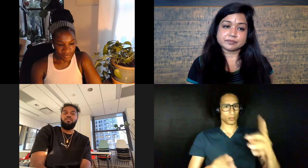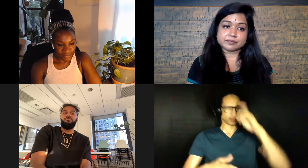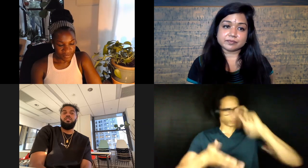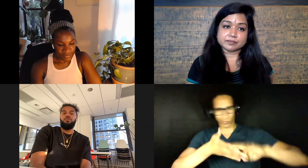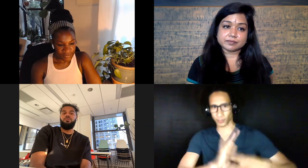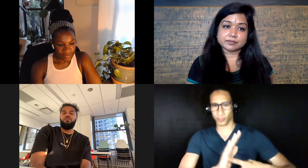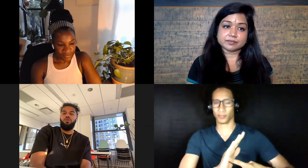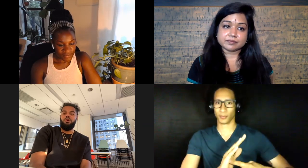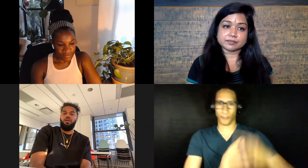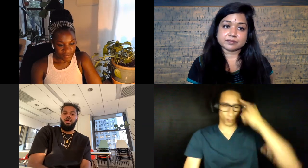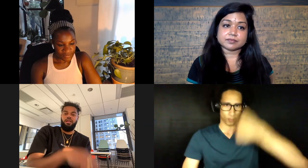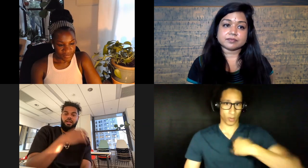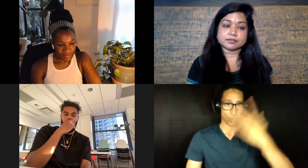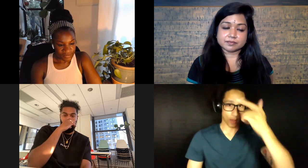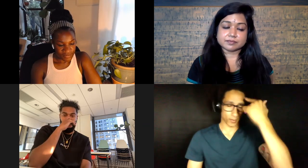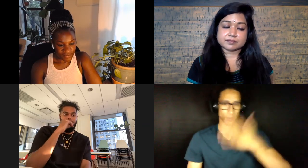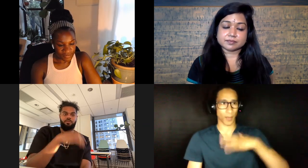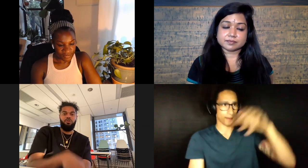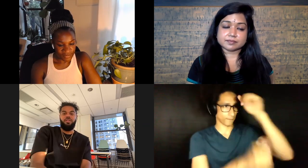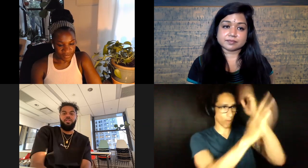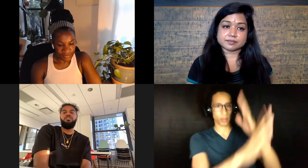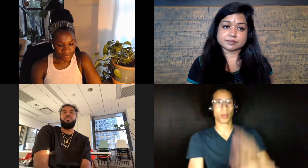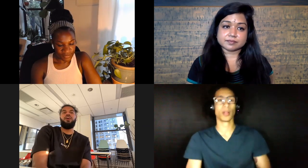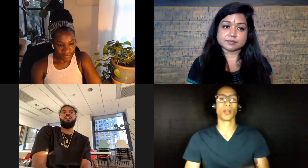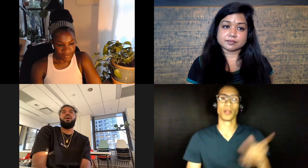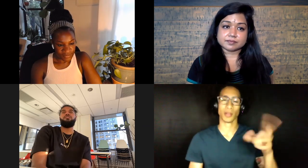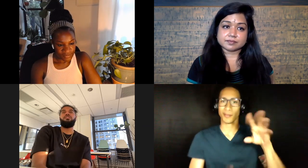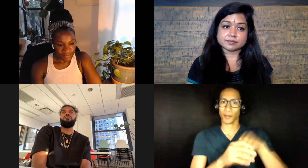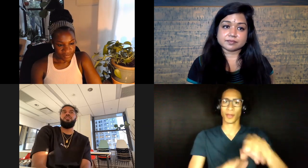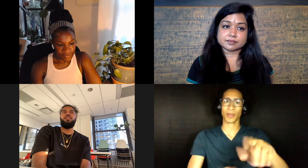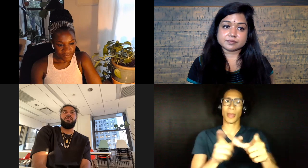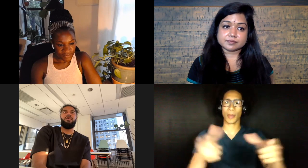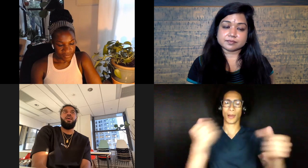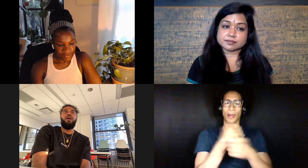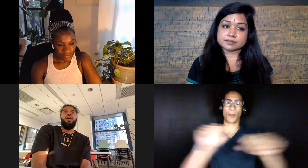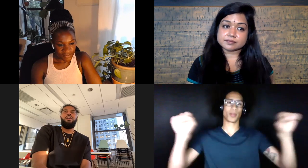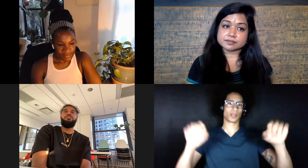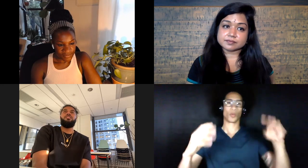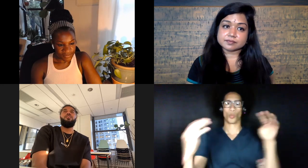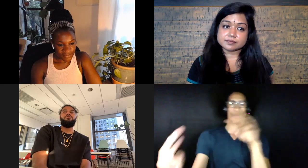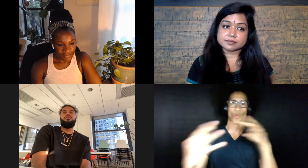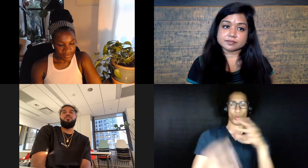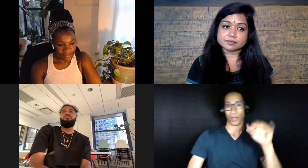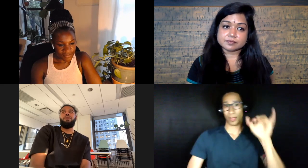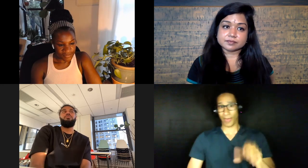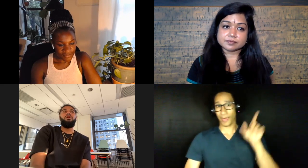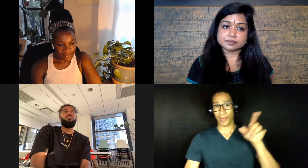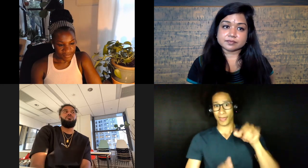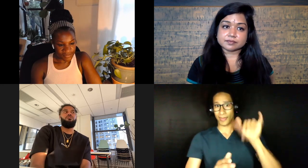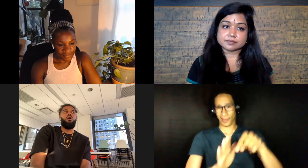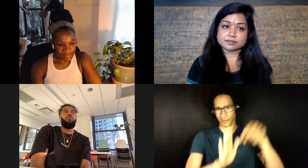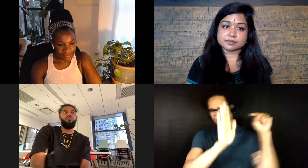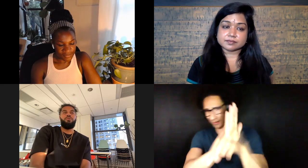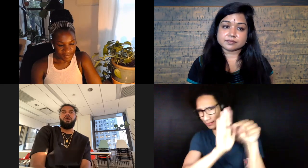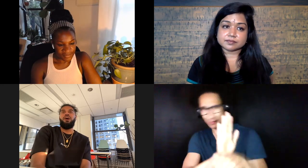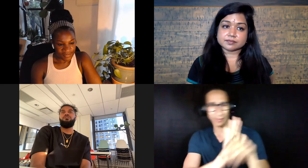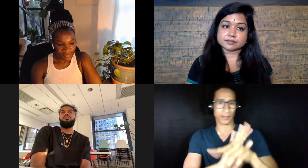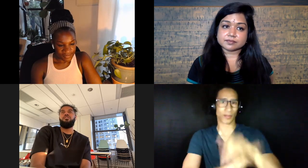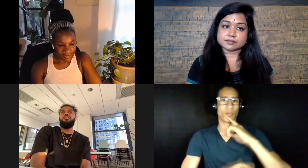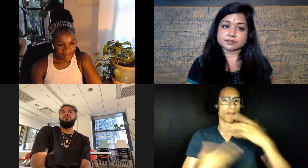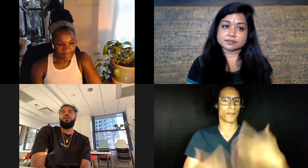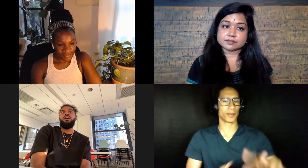I think like even down to like the Caribbean, like it's a great example because y'all are like these small islands that influence the